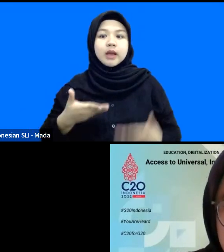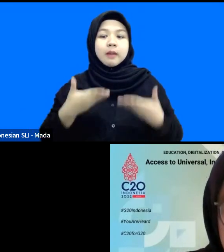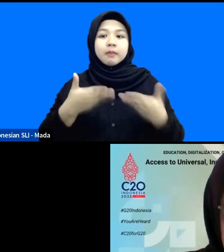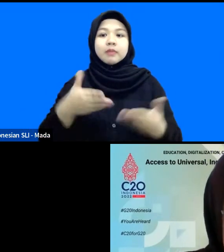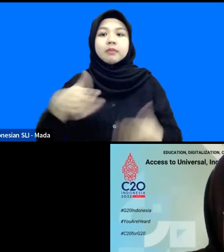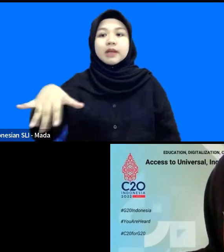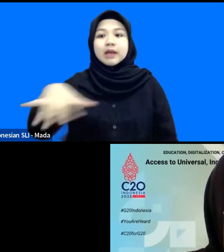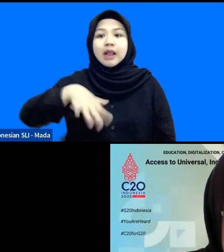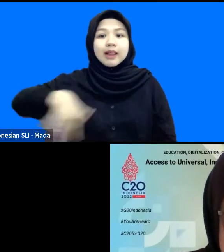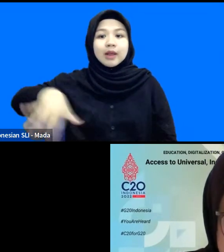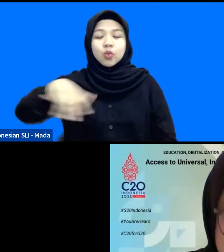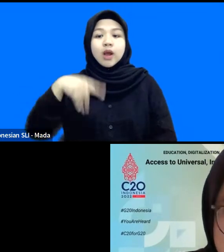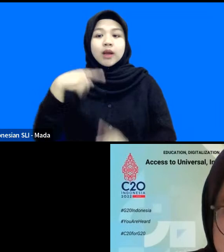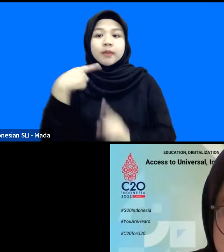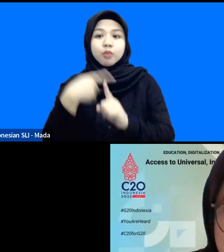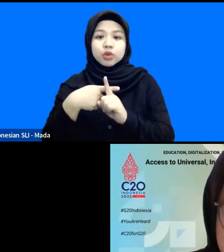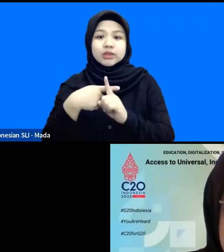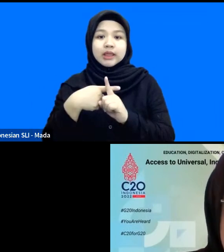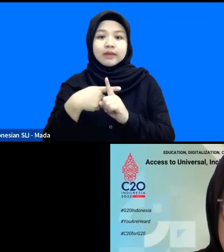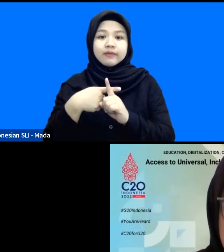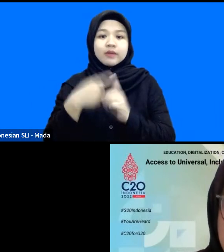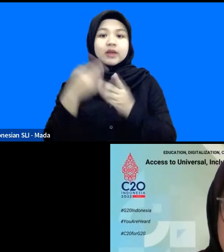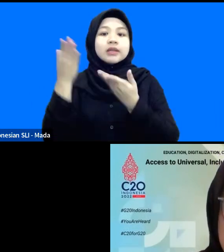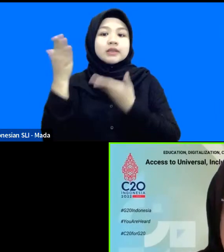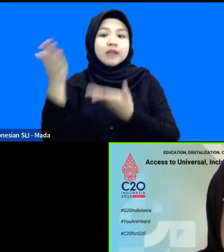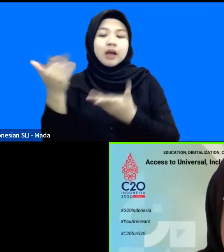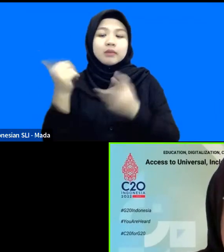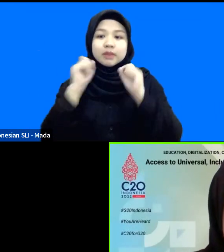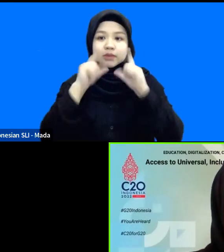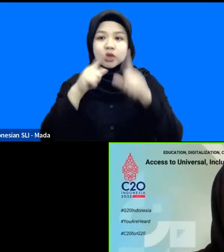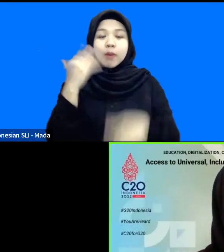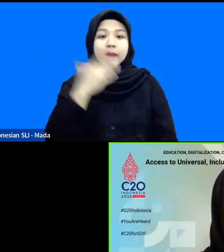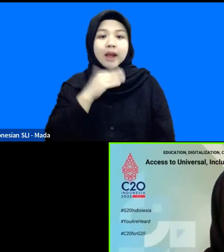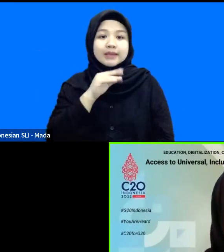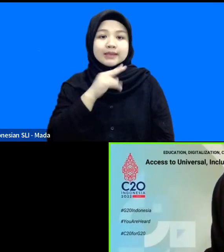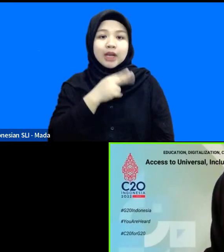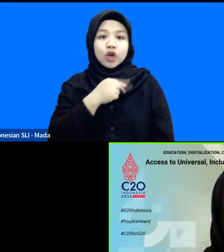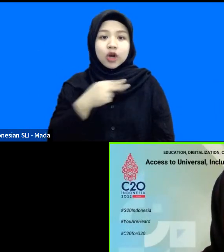And you can answer in Bahasa, definitely. Okay, thank you, Tamara.